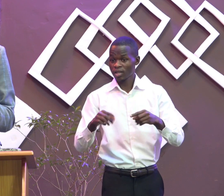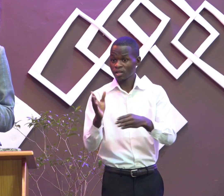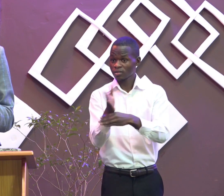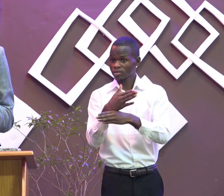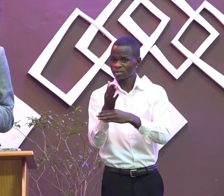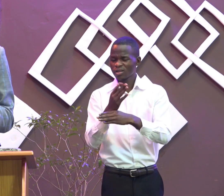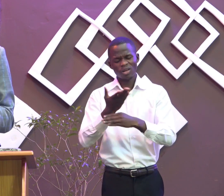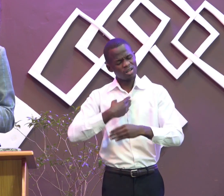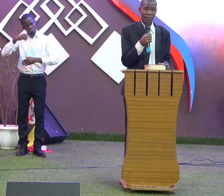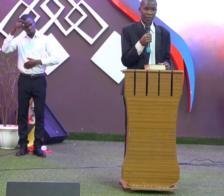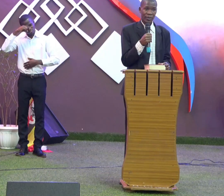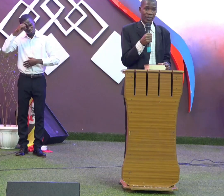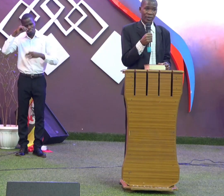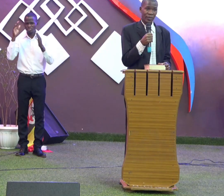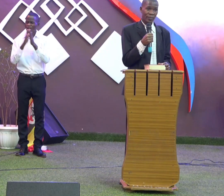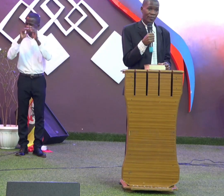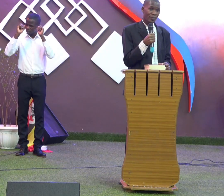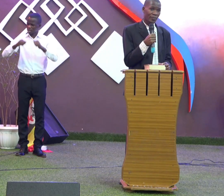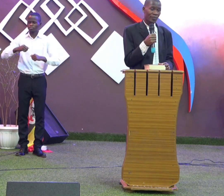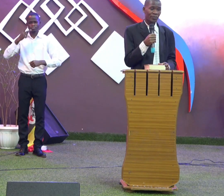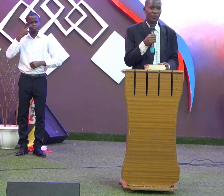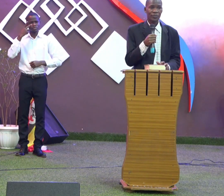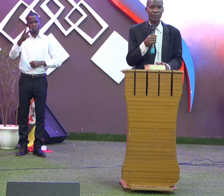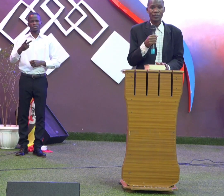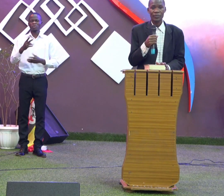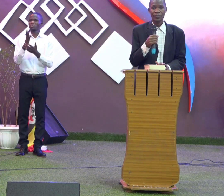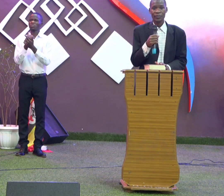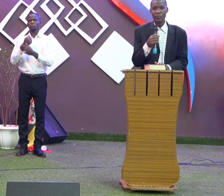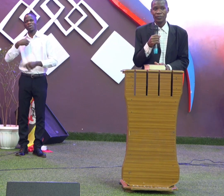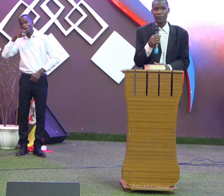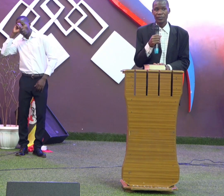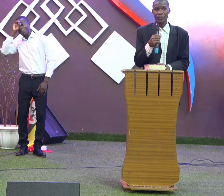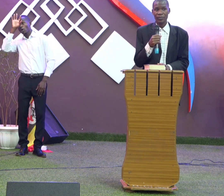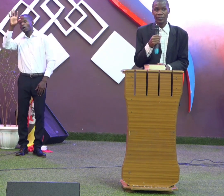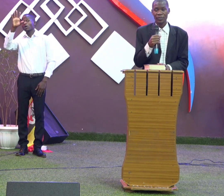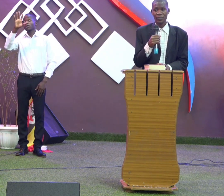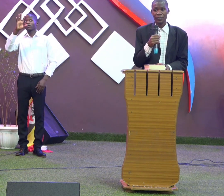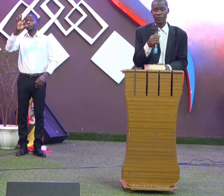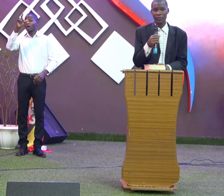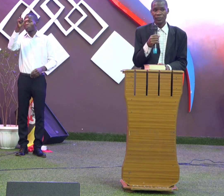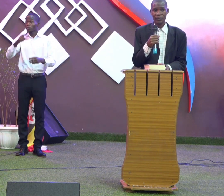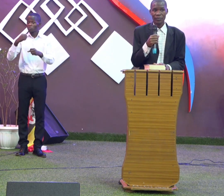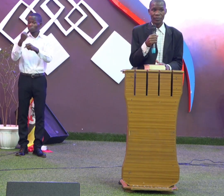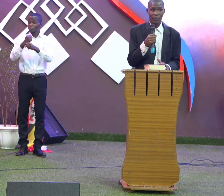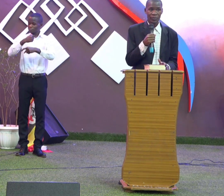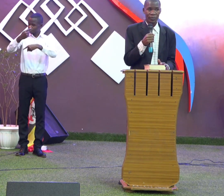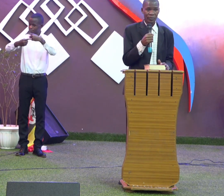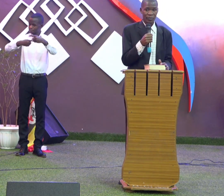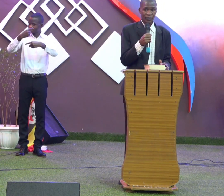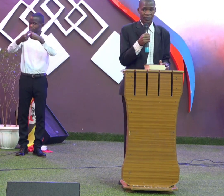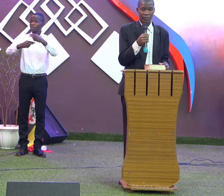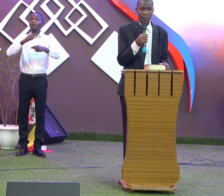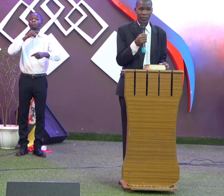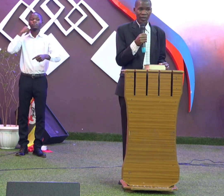era tekyatwewunyisiza bwe baatugambye nti agenda okutwala omulimu maaso ye Pastor